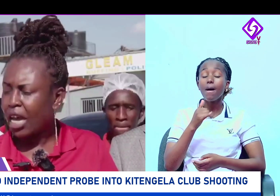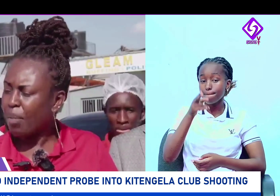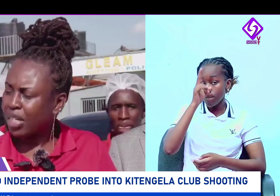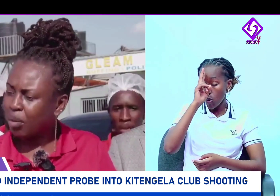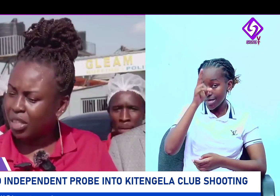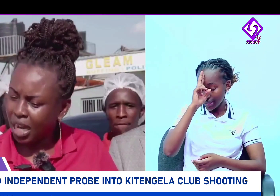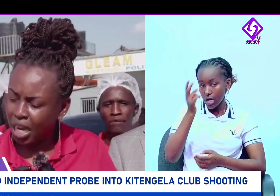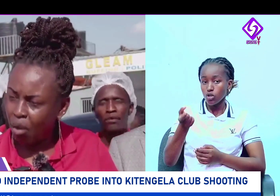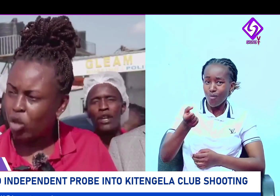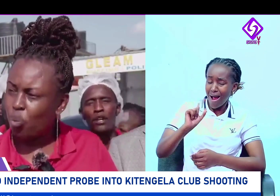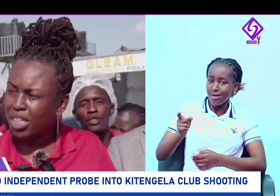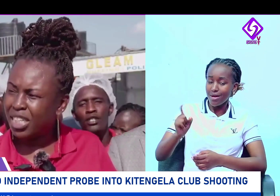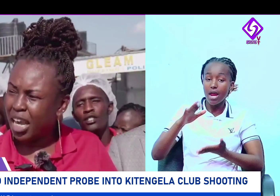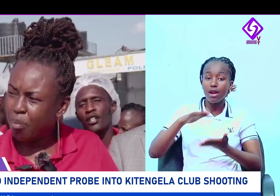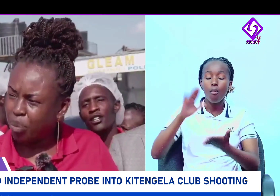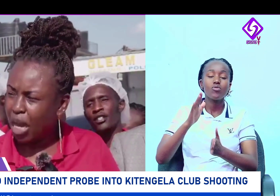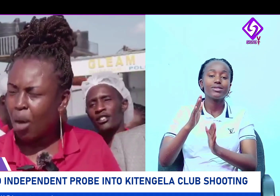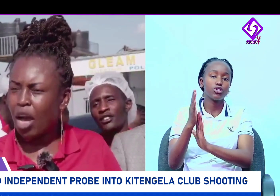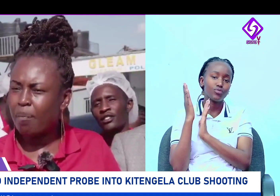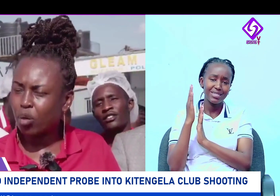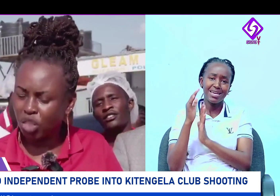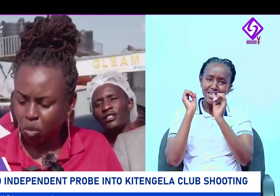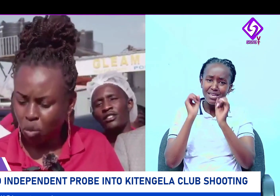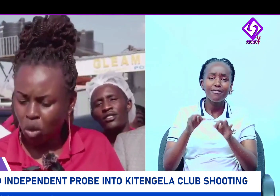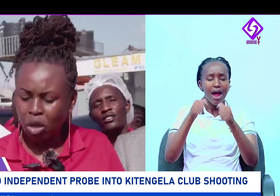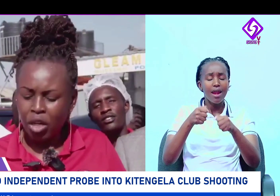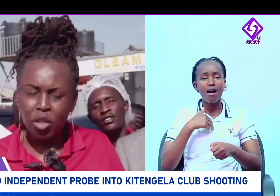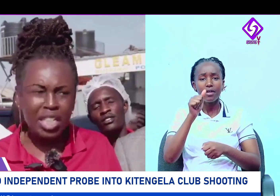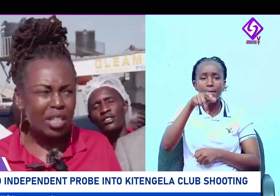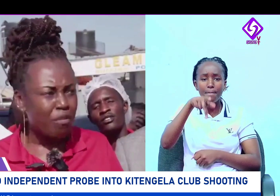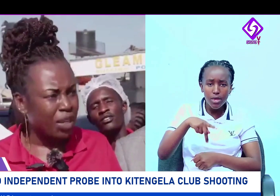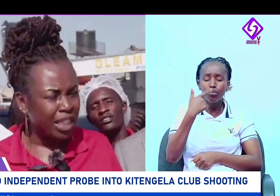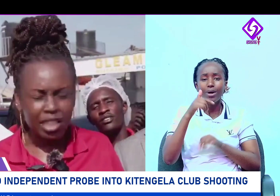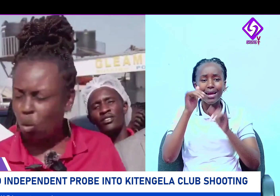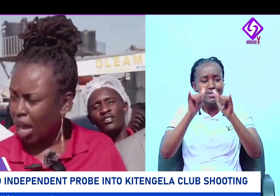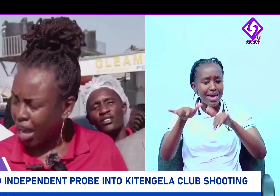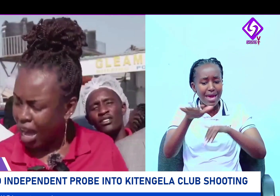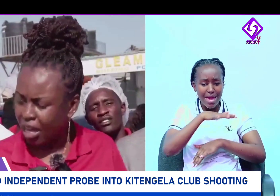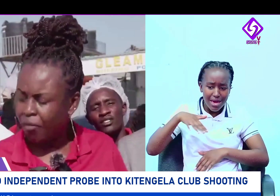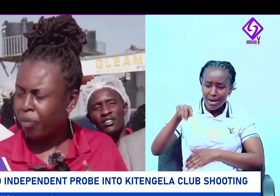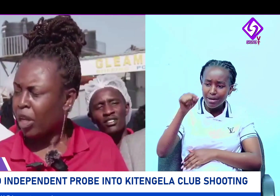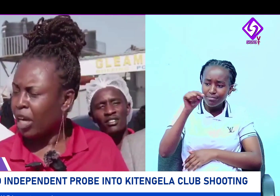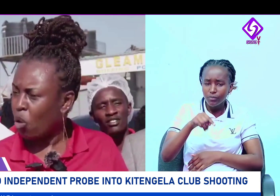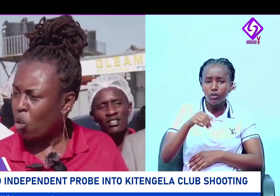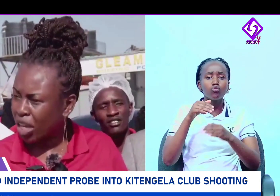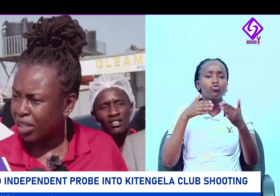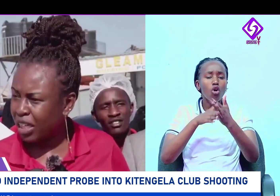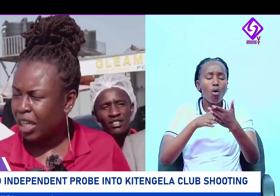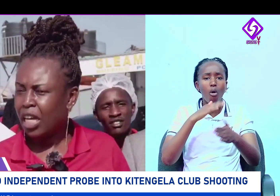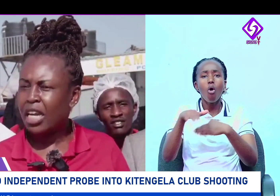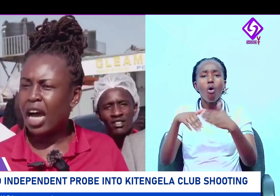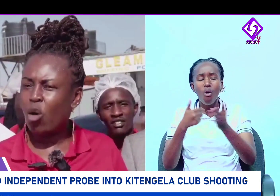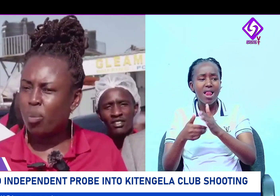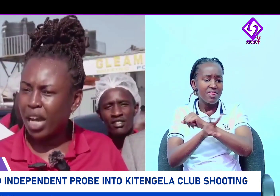Kama itawezekana, watupatie AP awe hapa usiku. Ndio hizi visa za ulagai, la wizi na